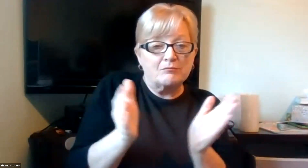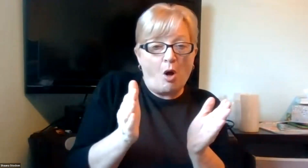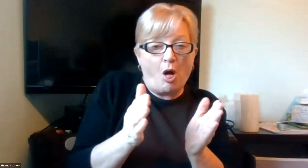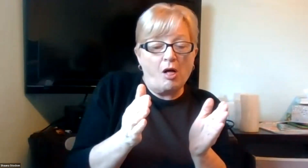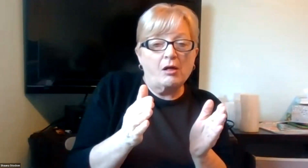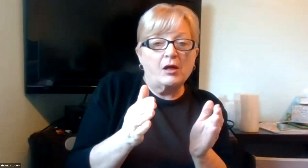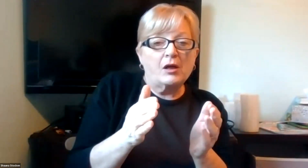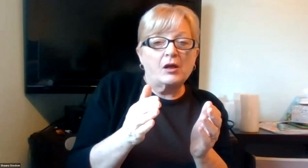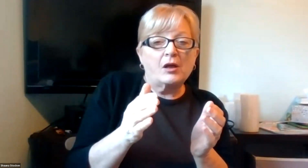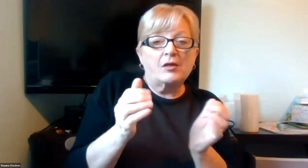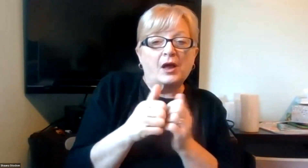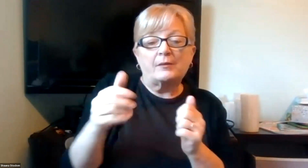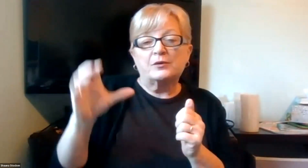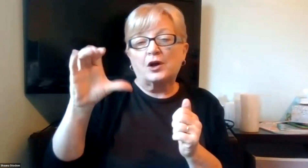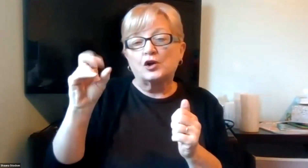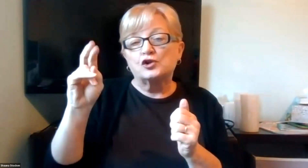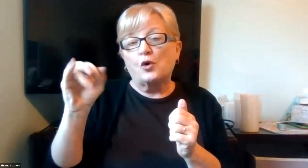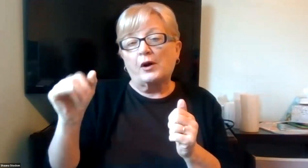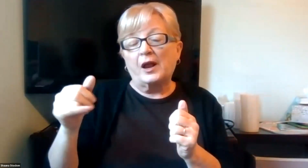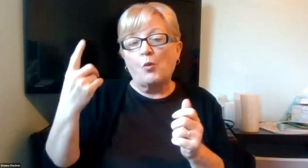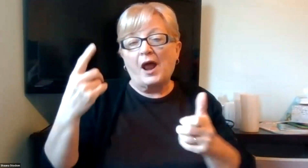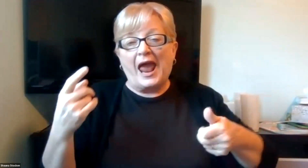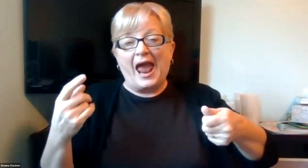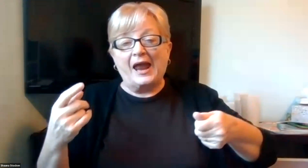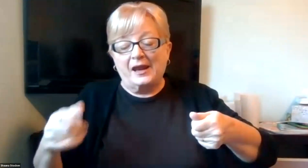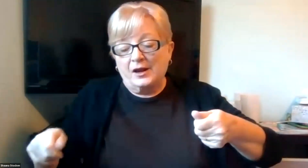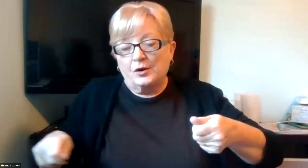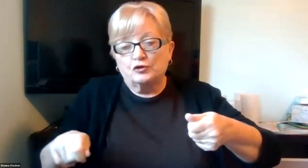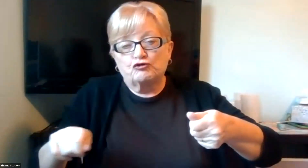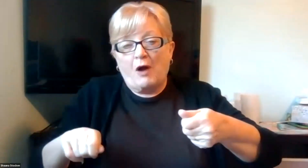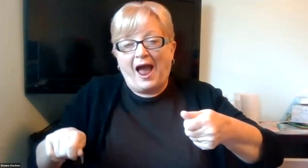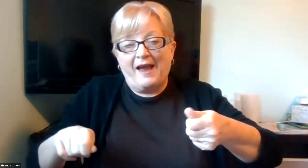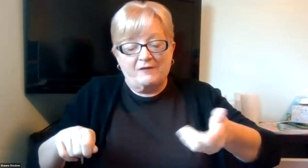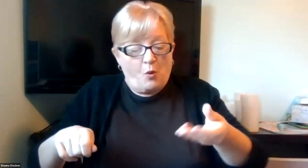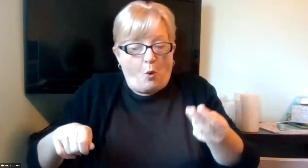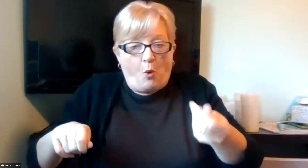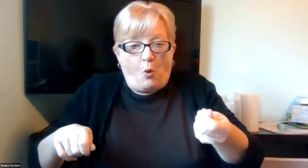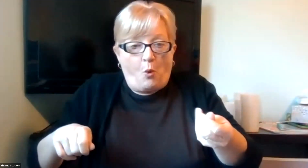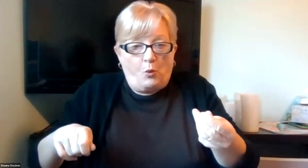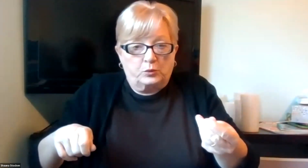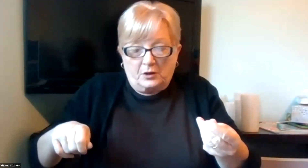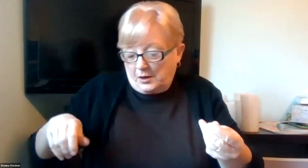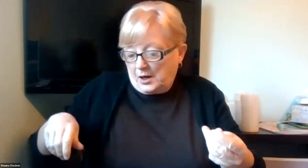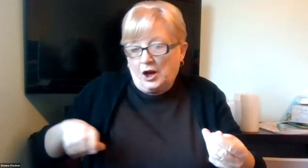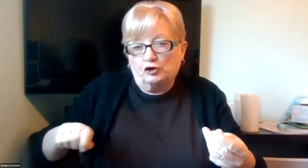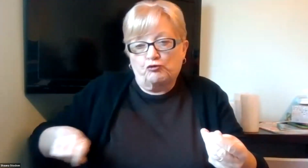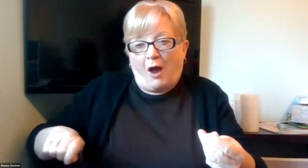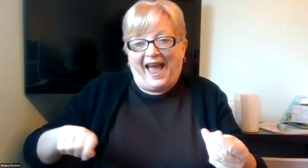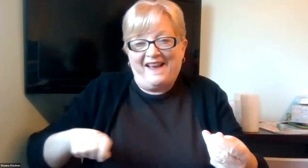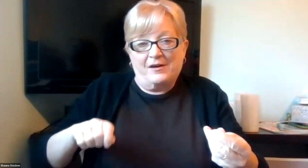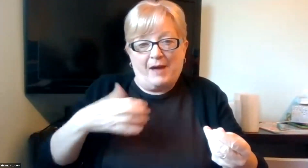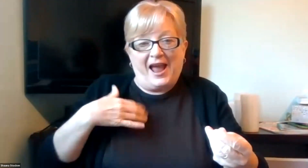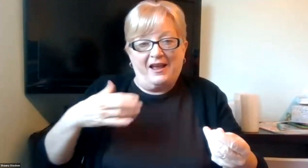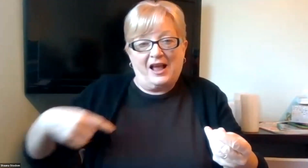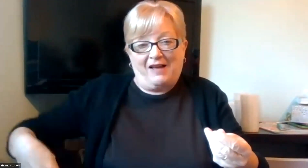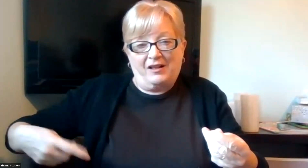the kasori in one hand and kind of try to drive over to the stove where I'll leave them to cool.